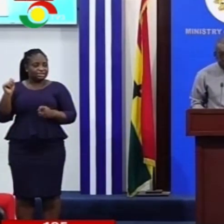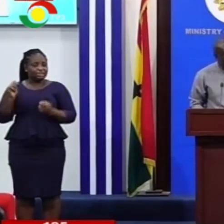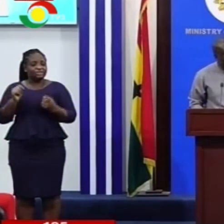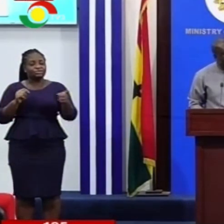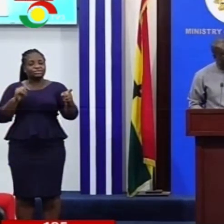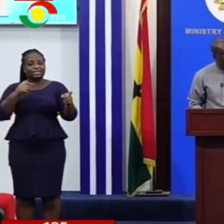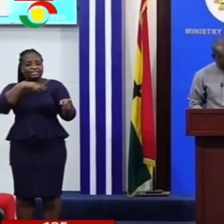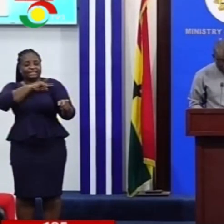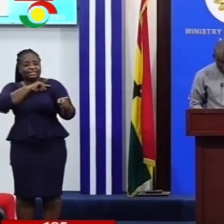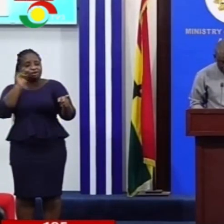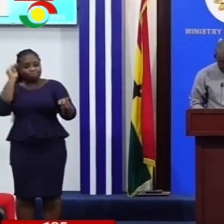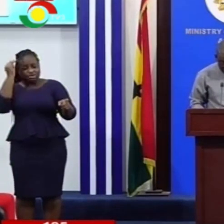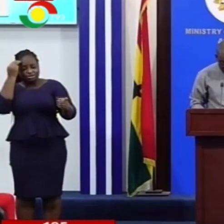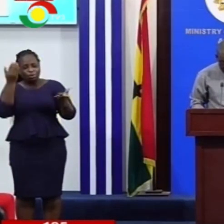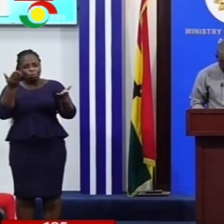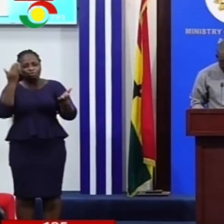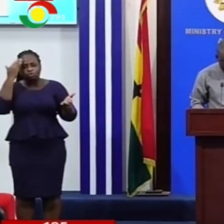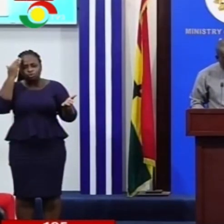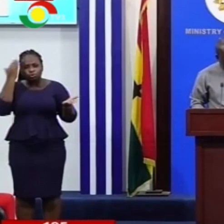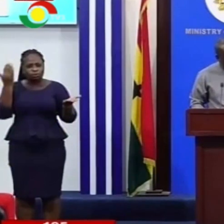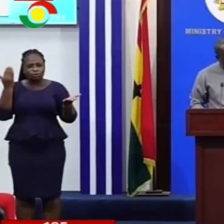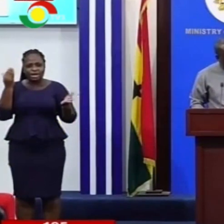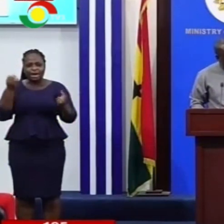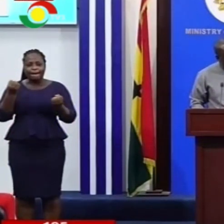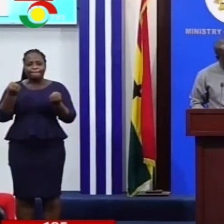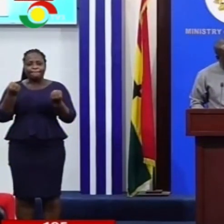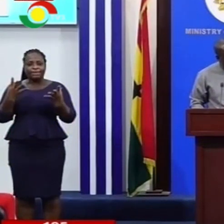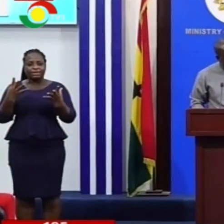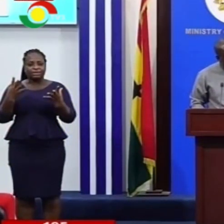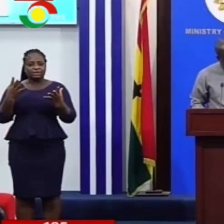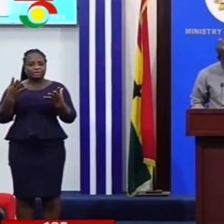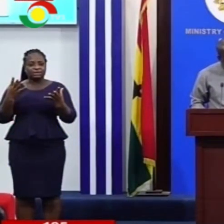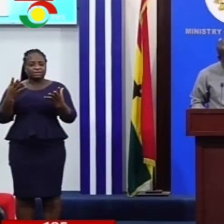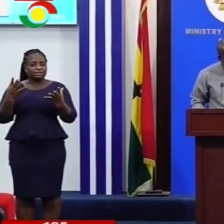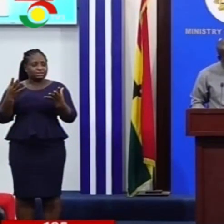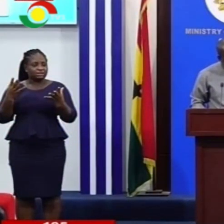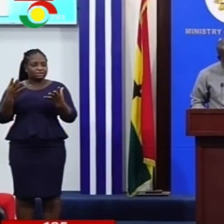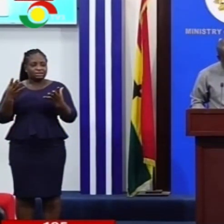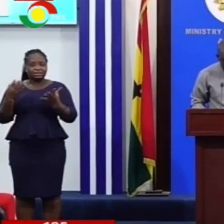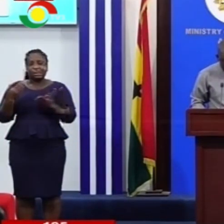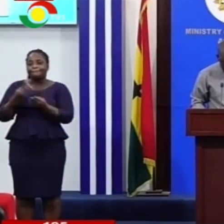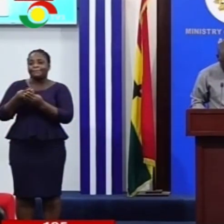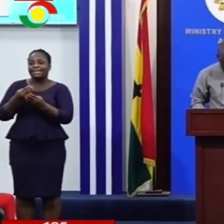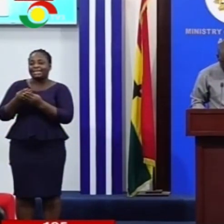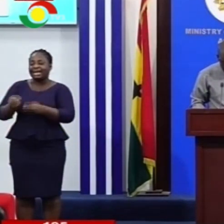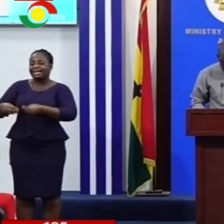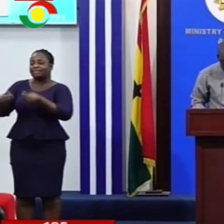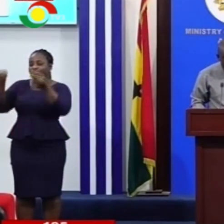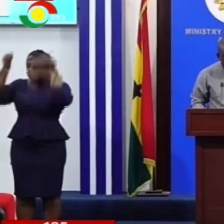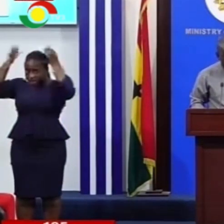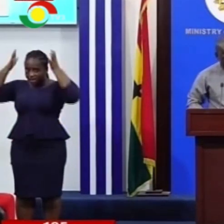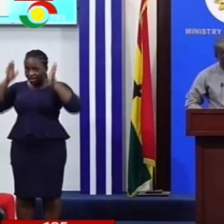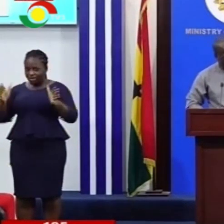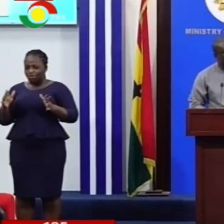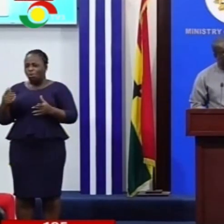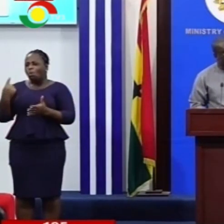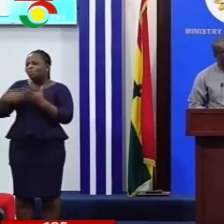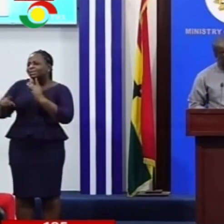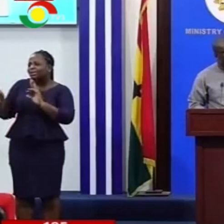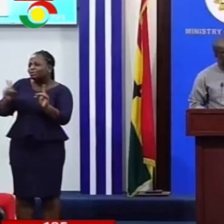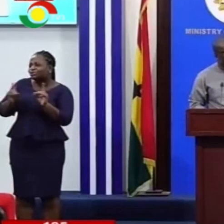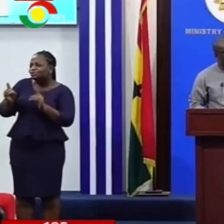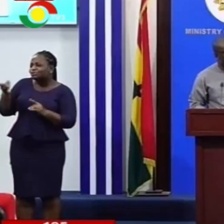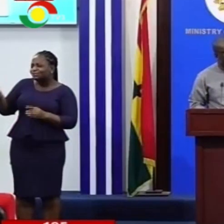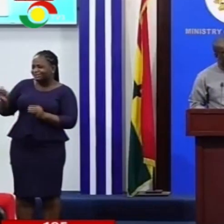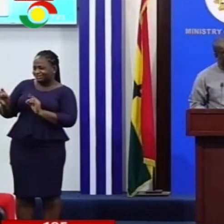gender minister, I want to find out how much the stipend is, and then what are they going to use it for? Because if they are